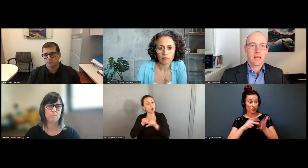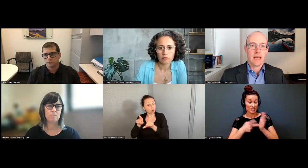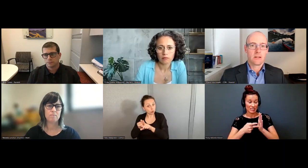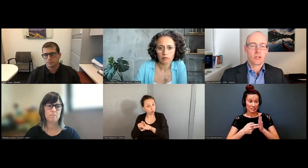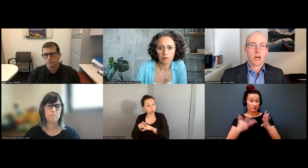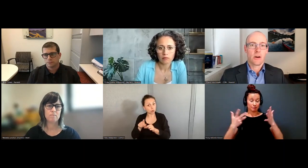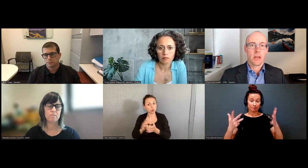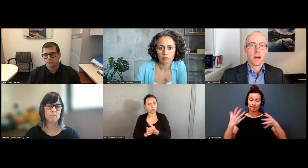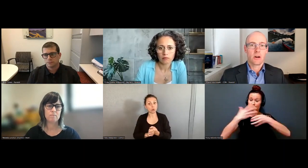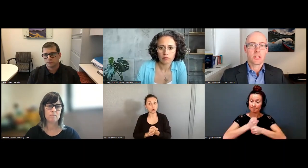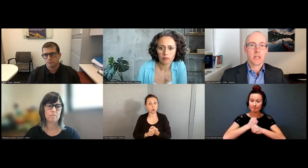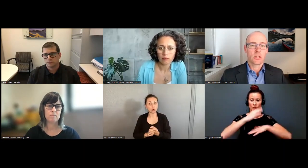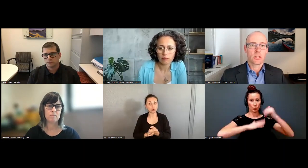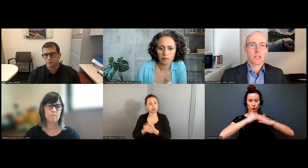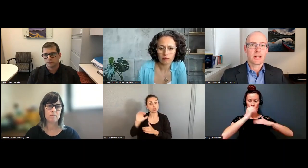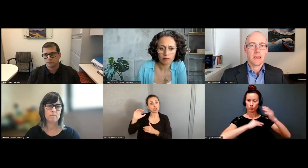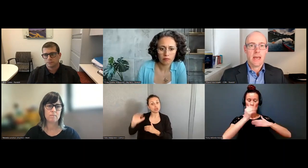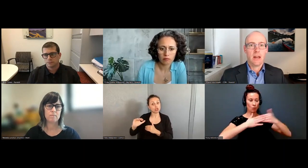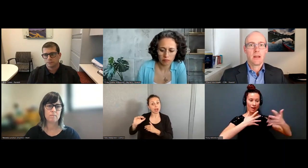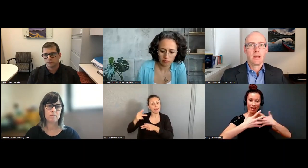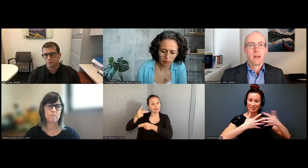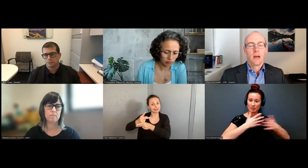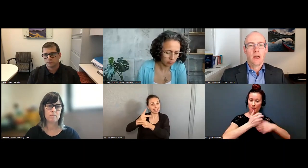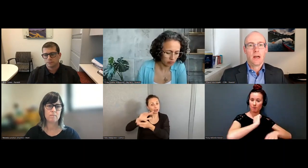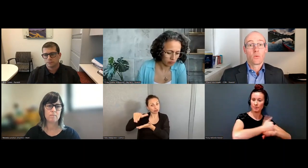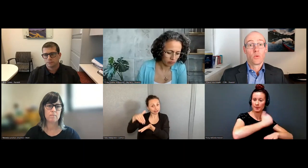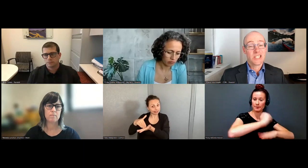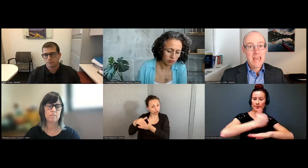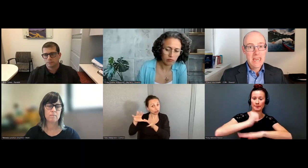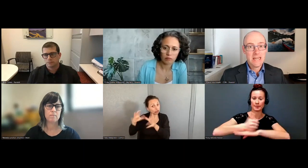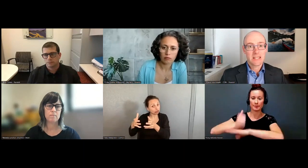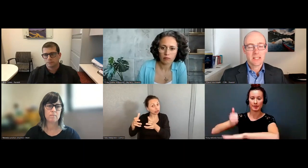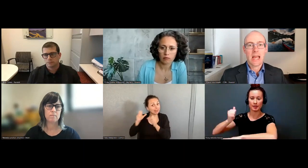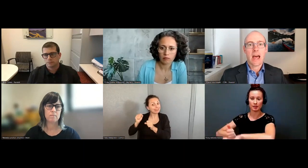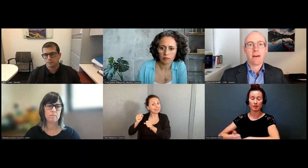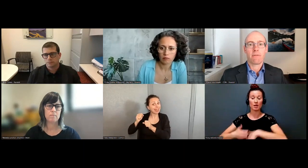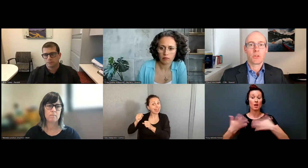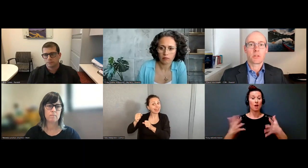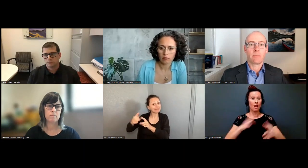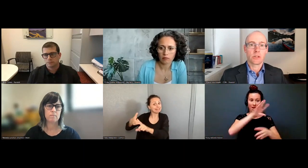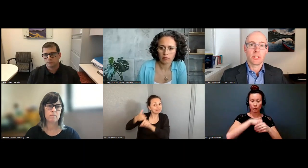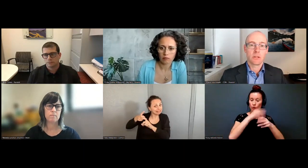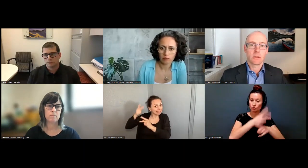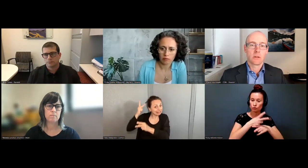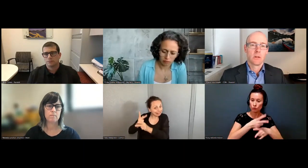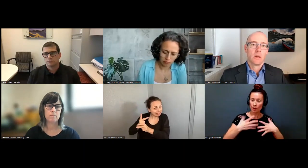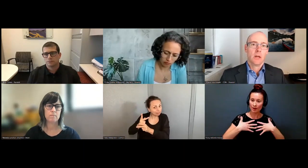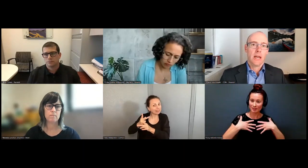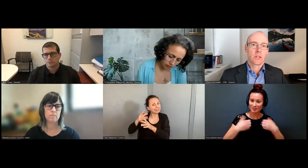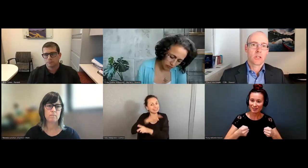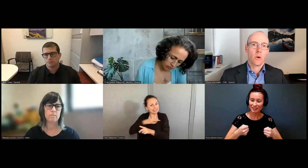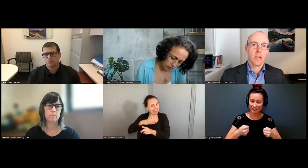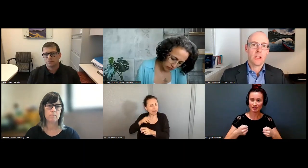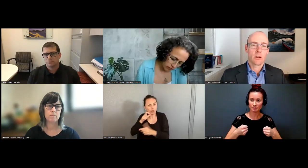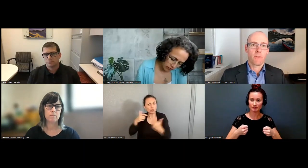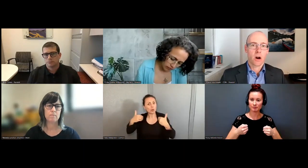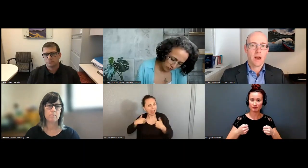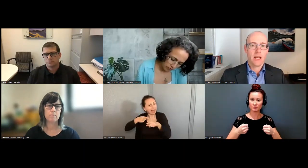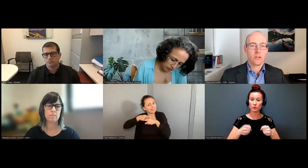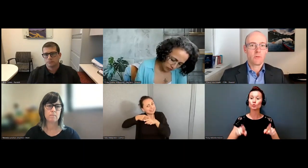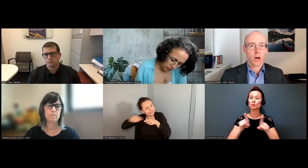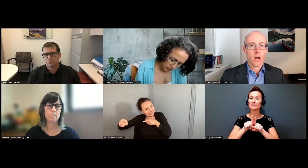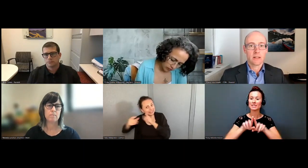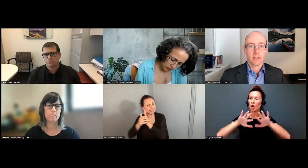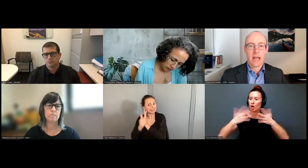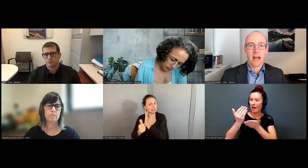is that childcare centers can retain staff with specialties. And so insofar